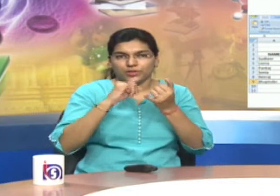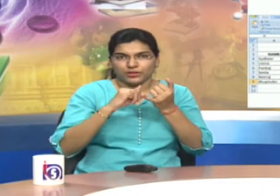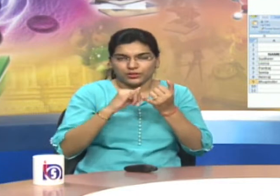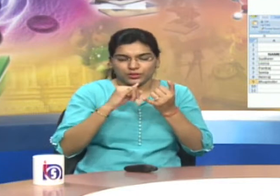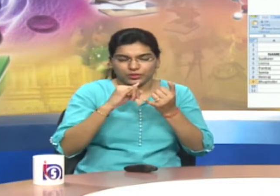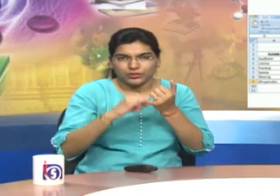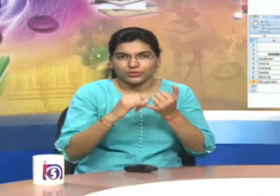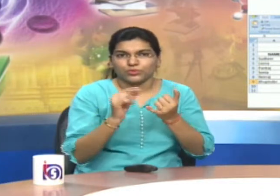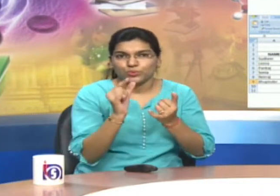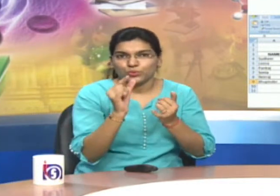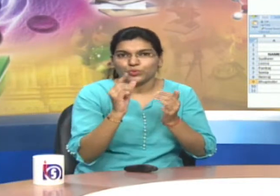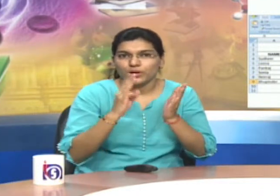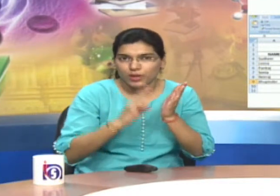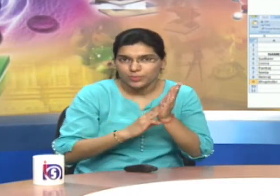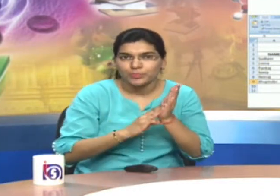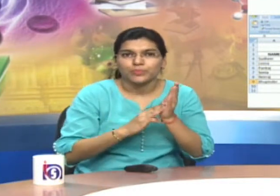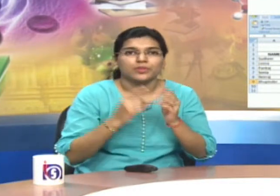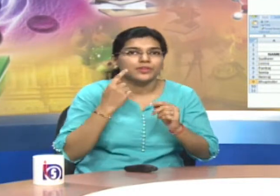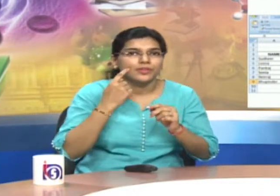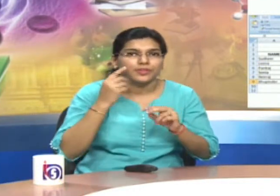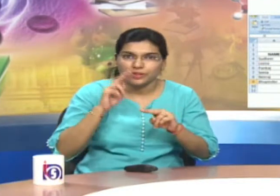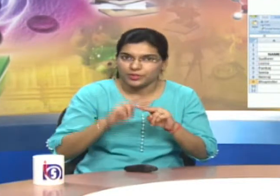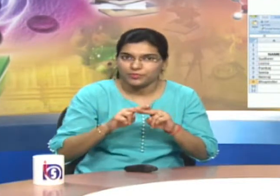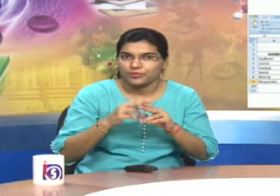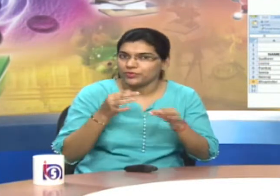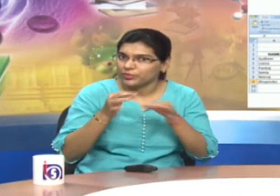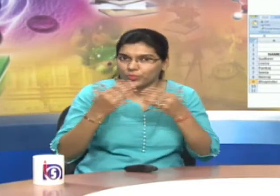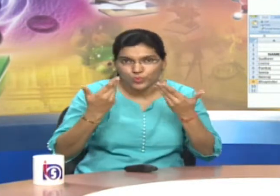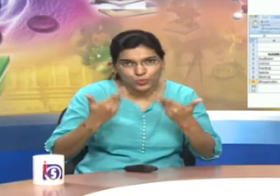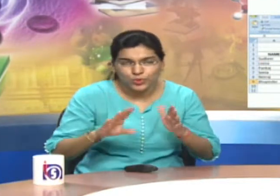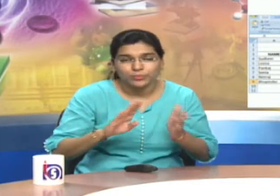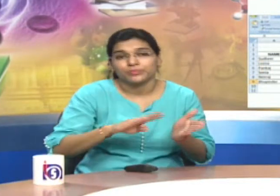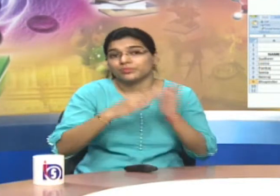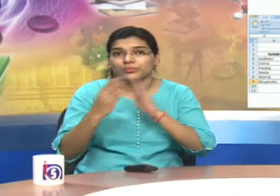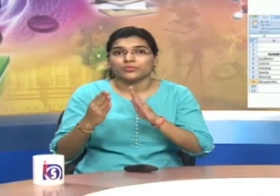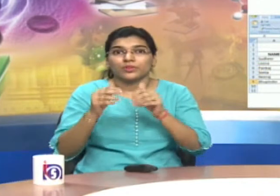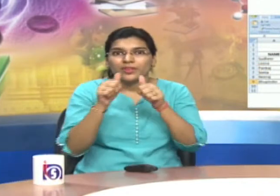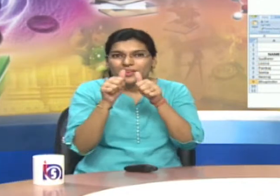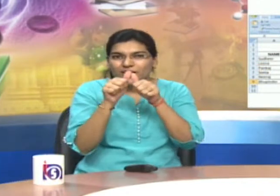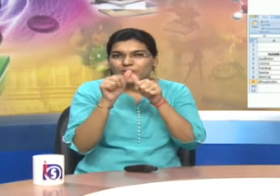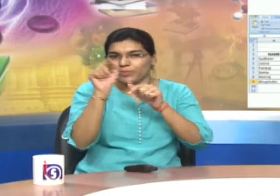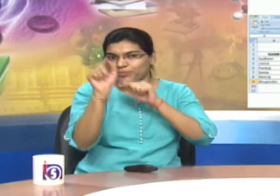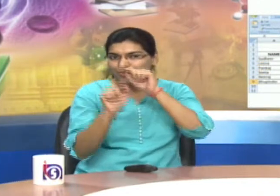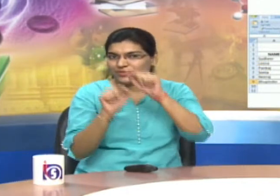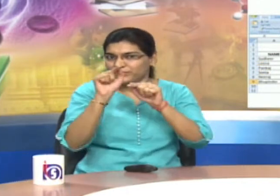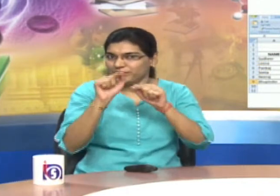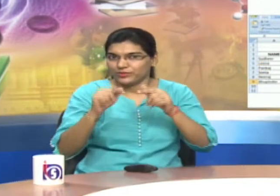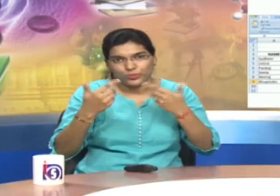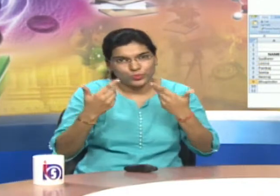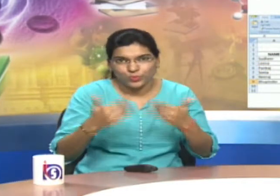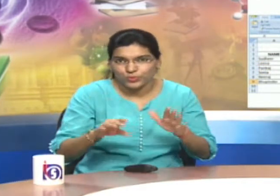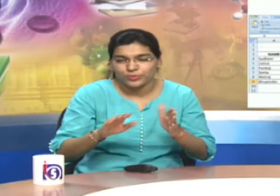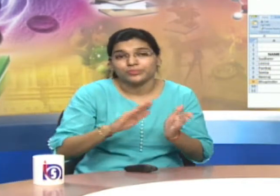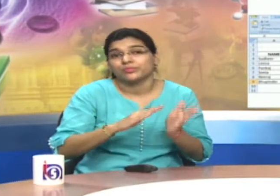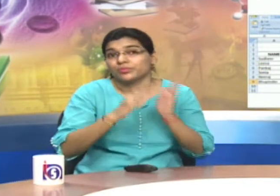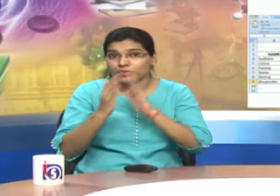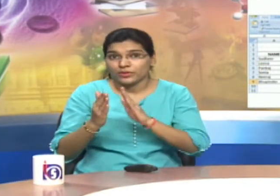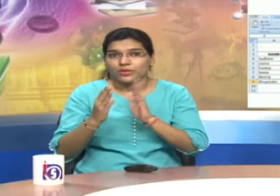Now we will understand this sum if. We have already understood. We have already